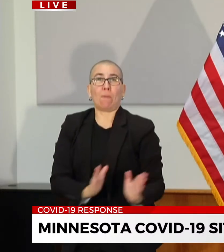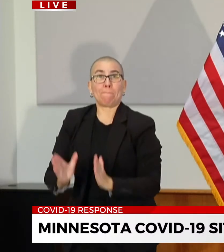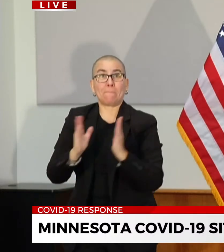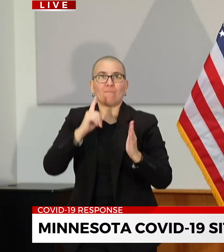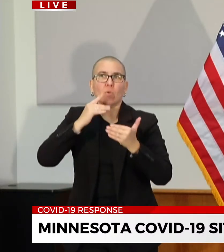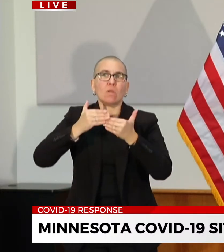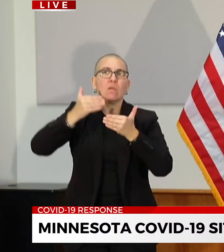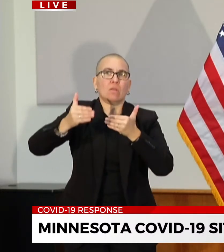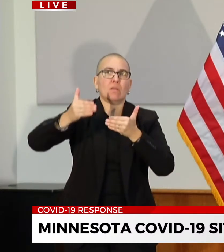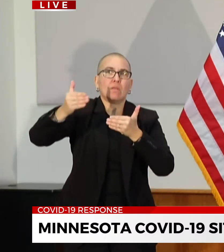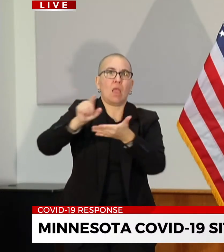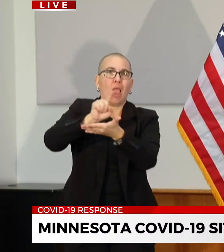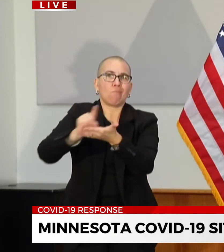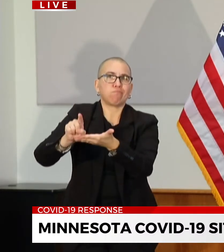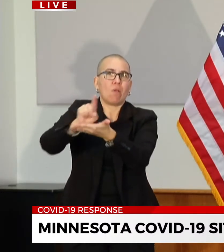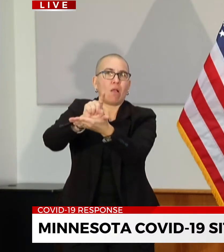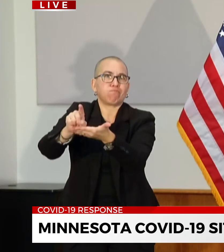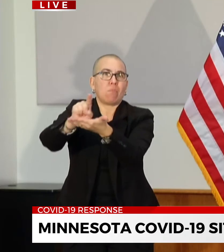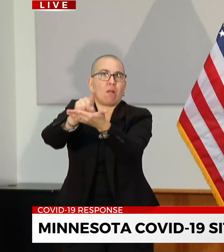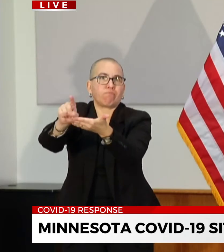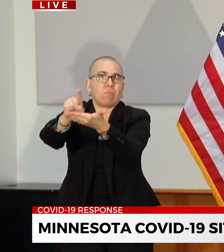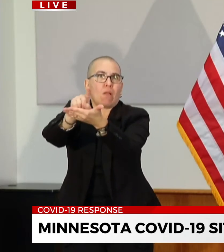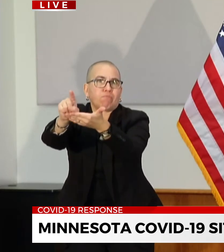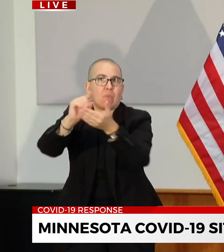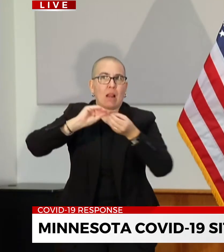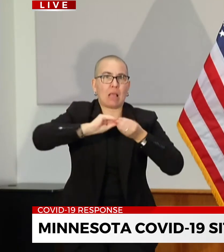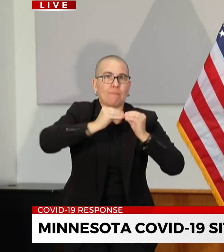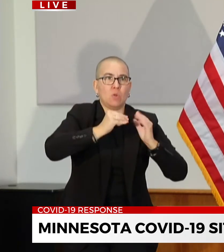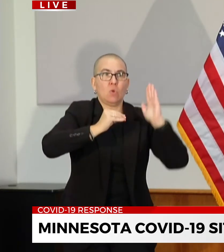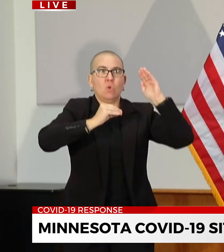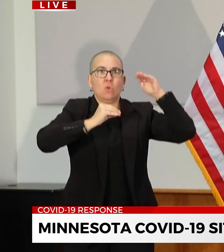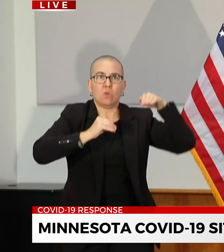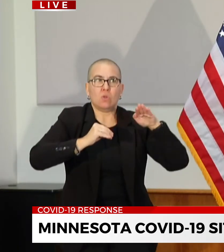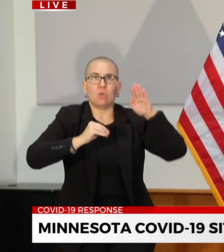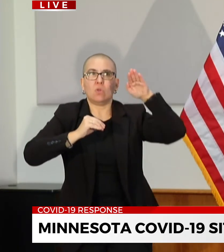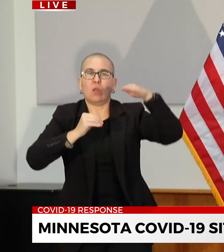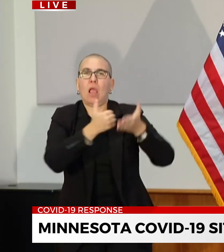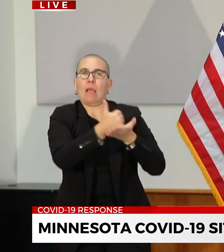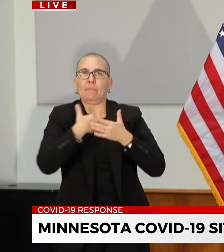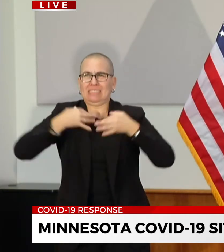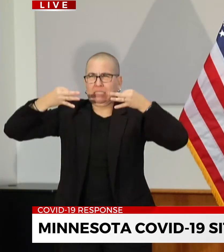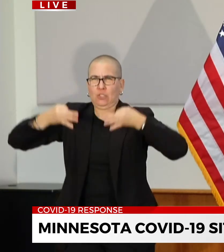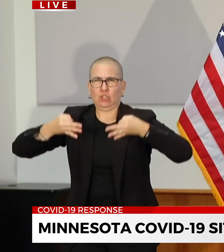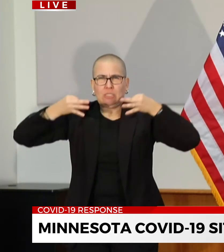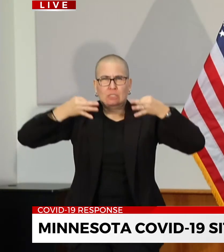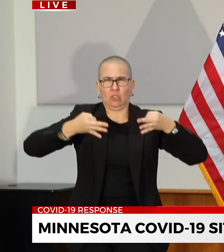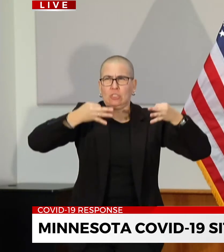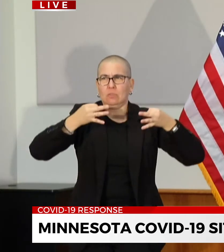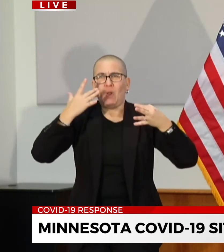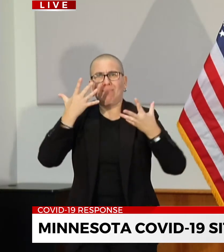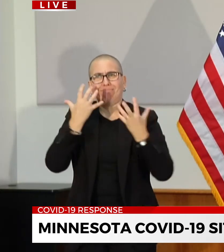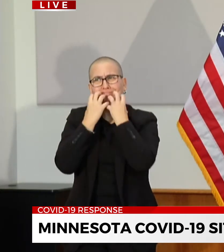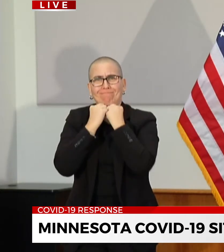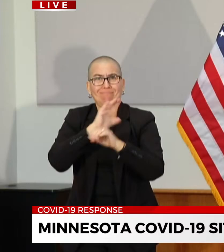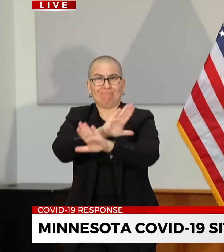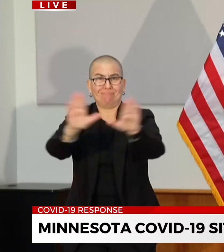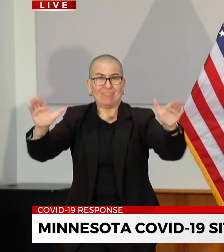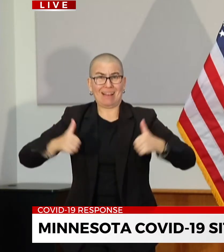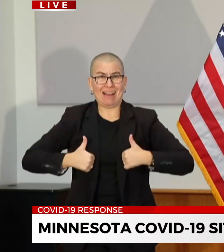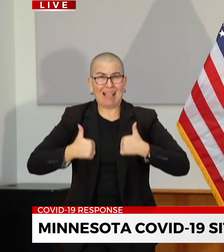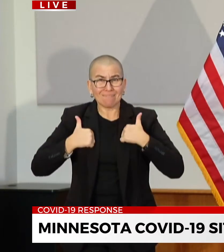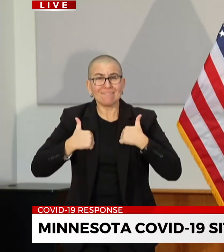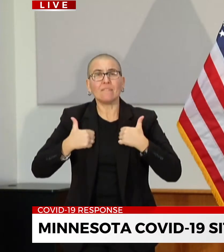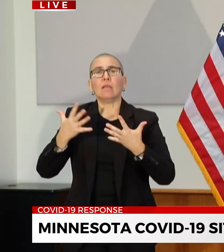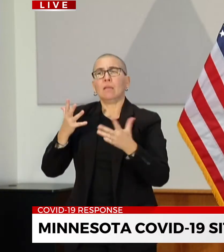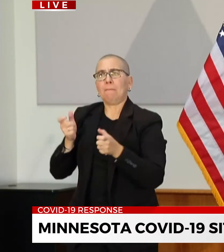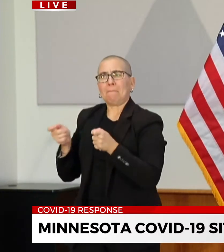able to use that data to make informed decisions to save lives and to preserve that, that hospital space. And so with that, Commissioner